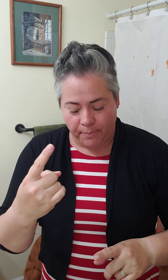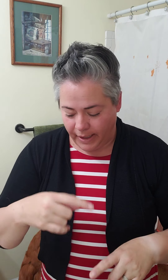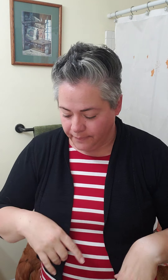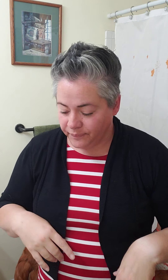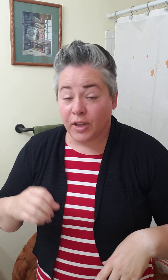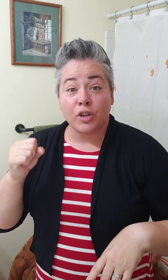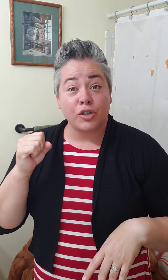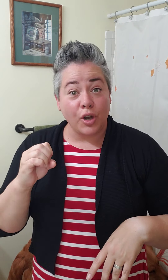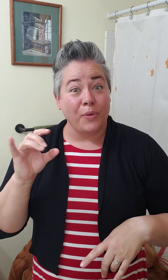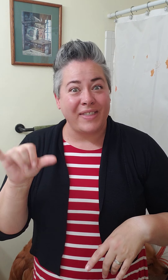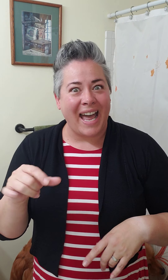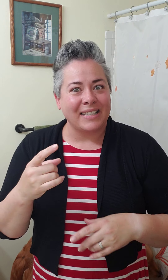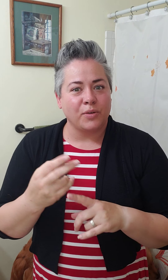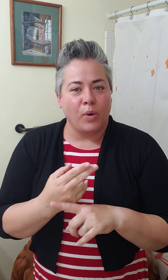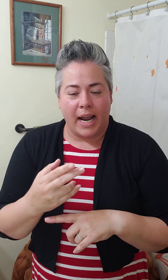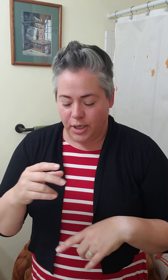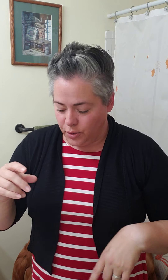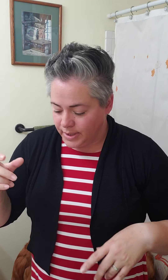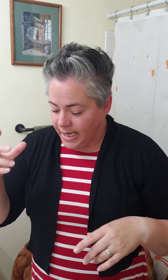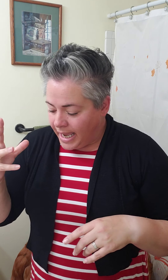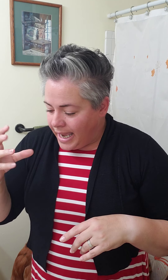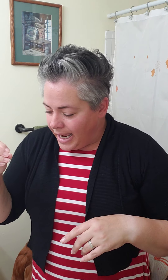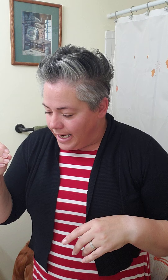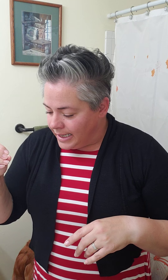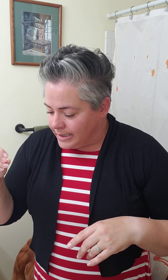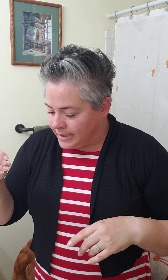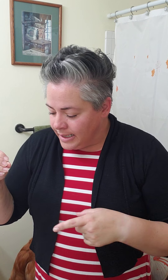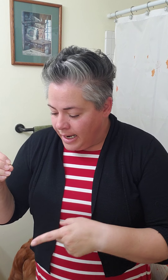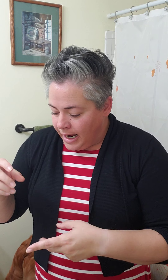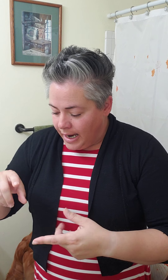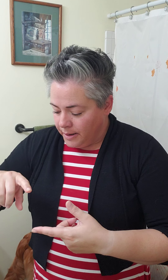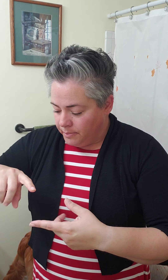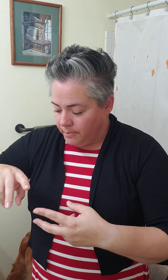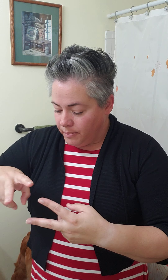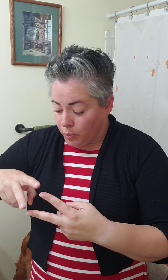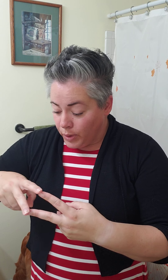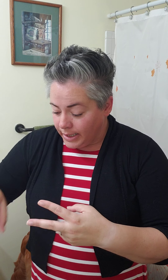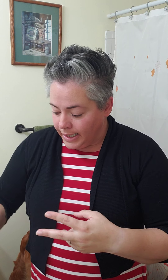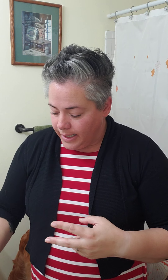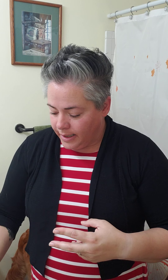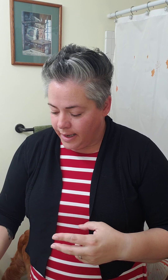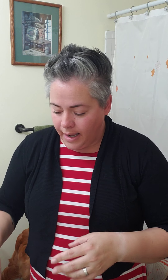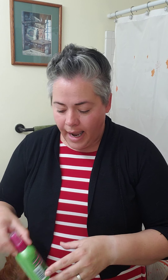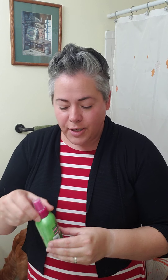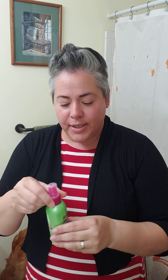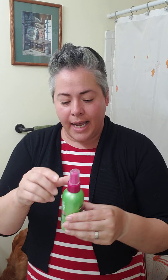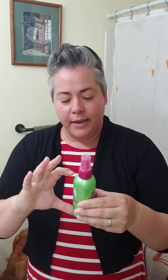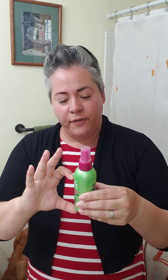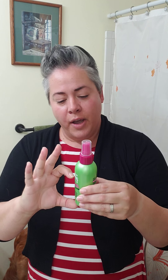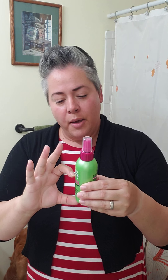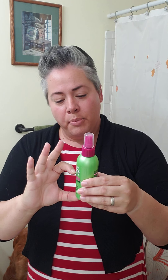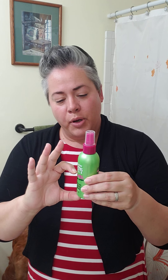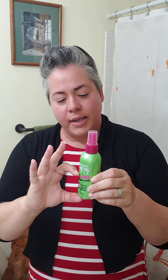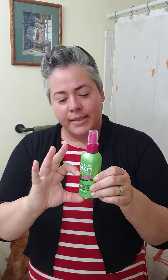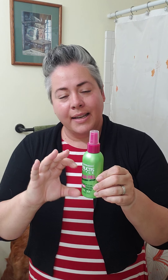something. So that's what I used. And, but really, I just kind of put